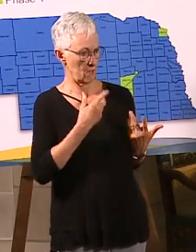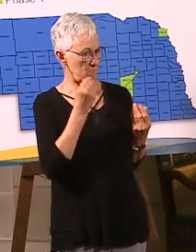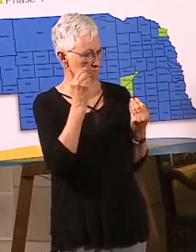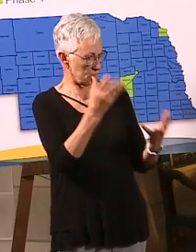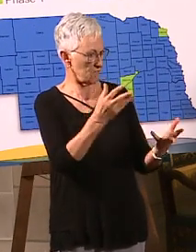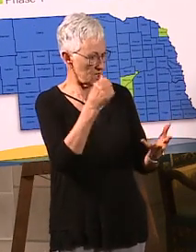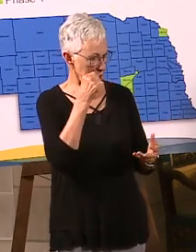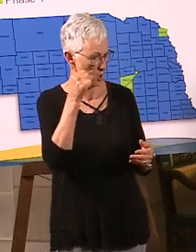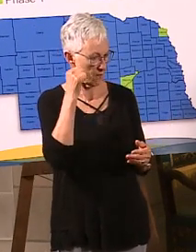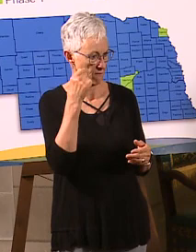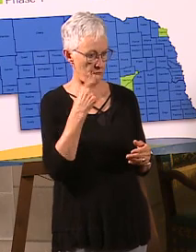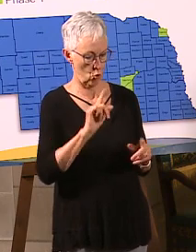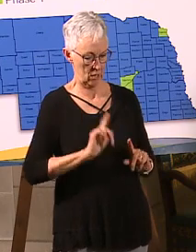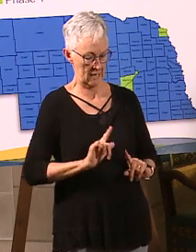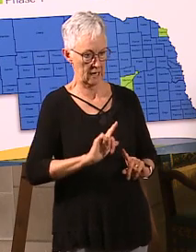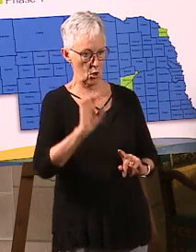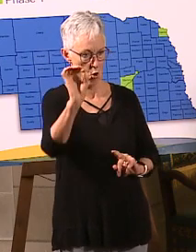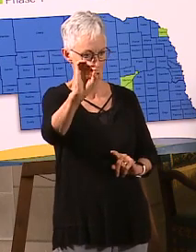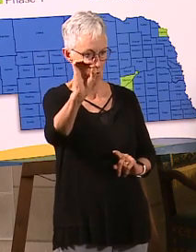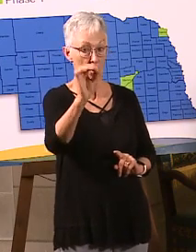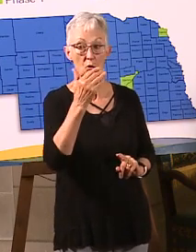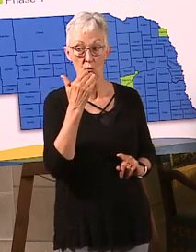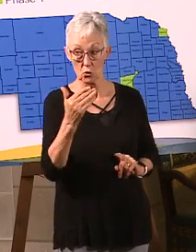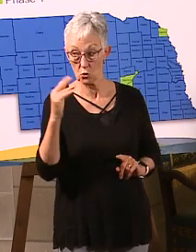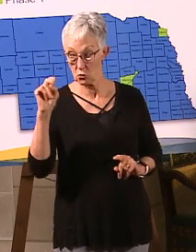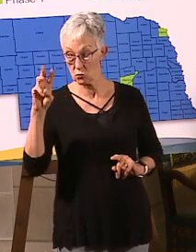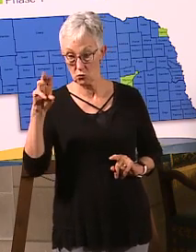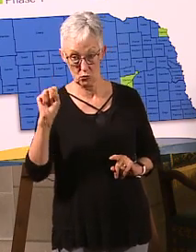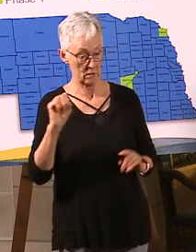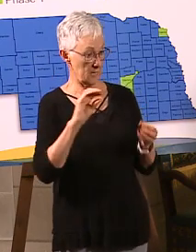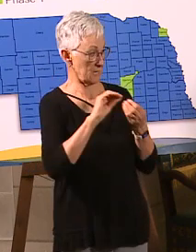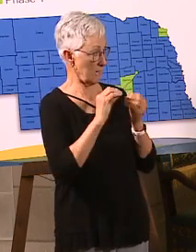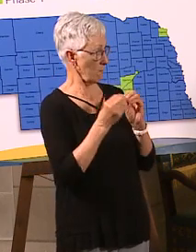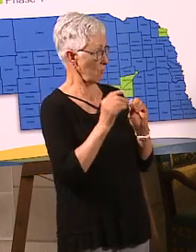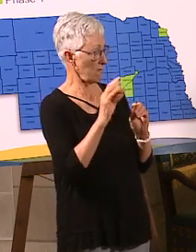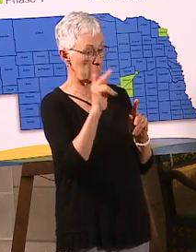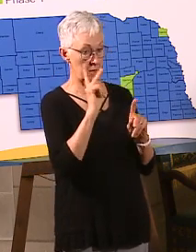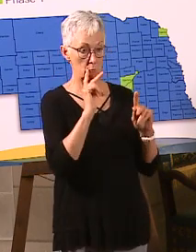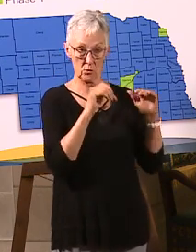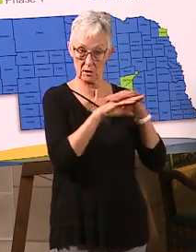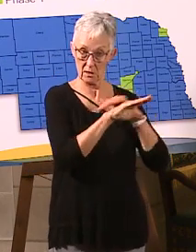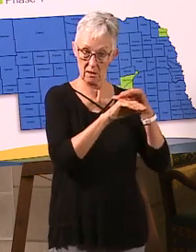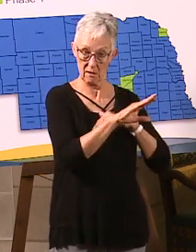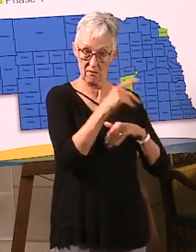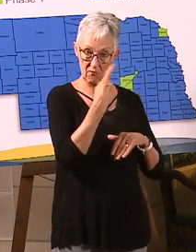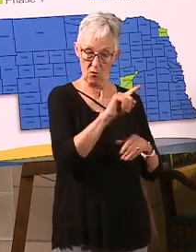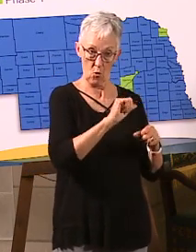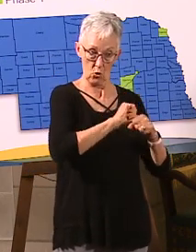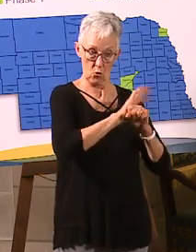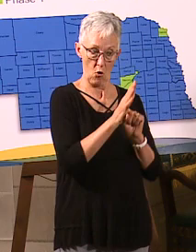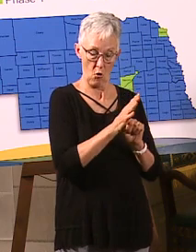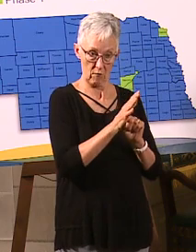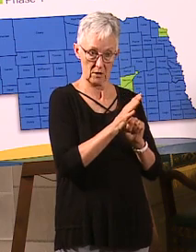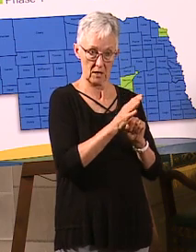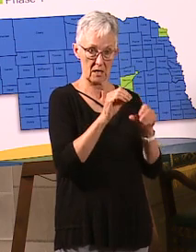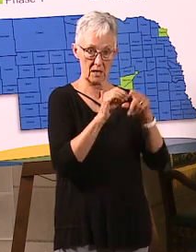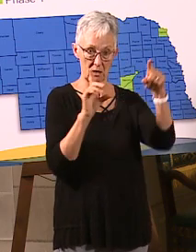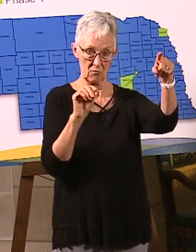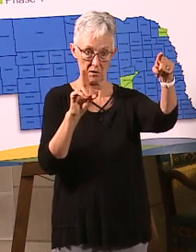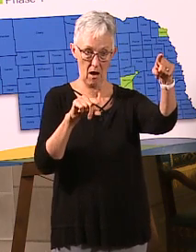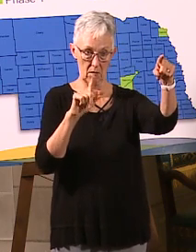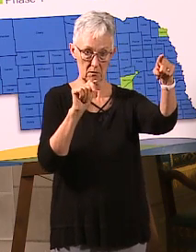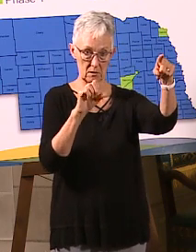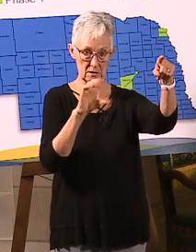Omaha. And I'm going to start off with the good news. The good news is the number of hospitalizations for COVID-positive patients yesterday in Douglas County was only